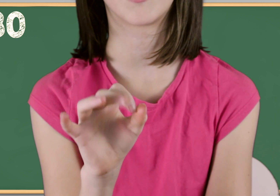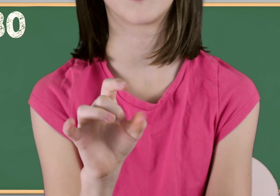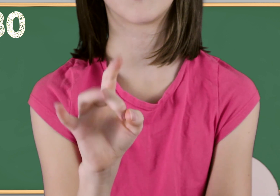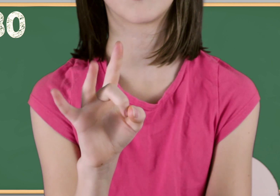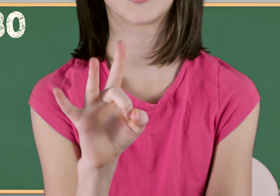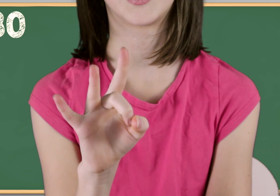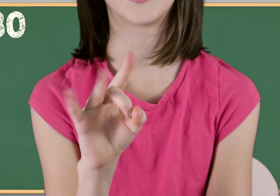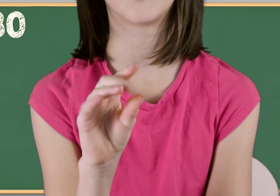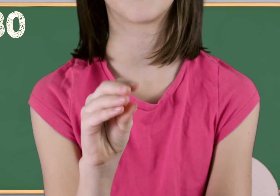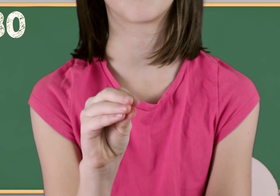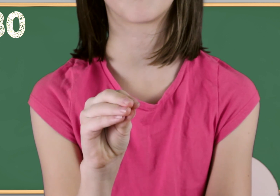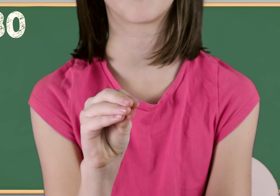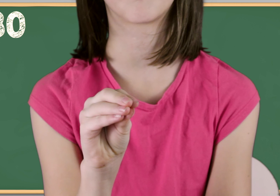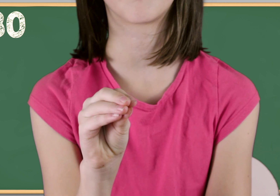and 80.